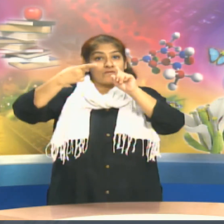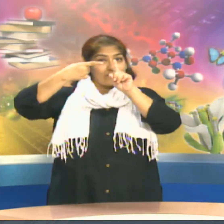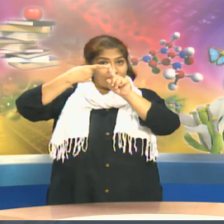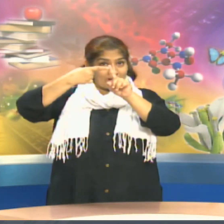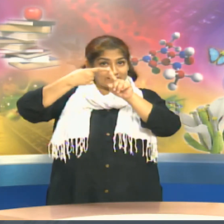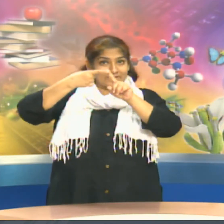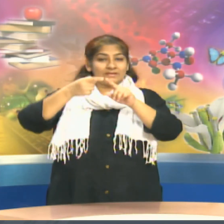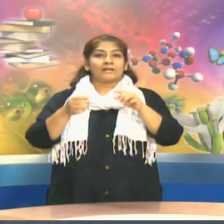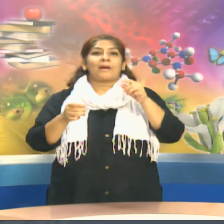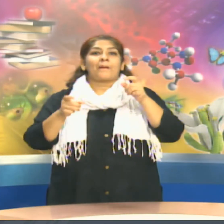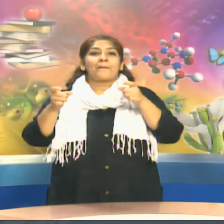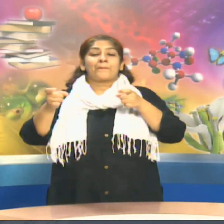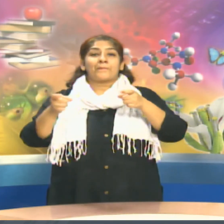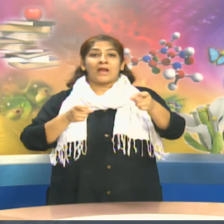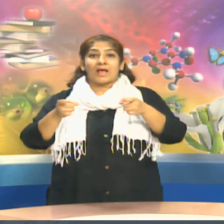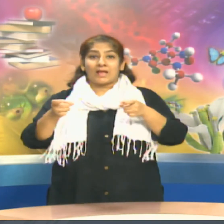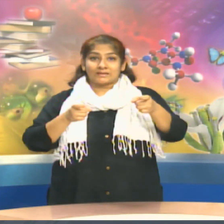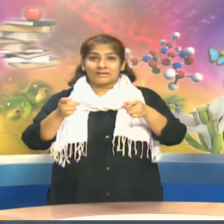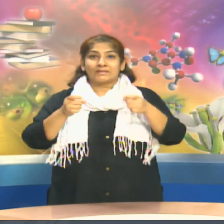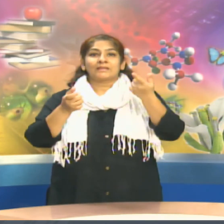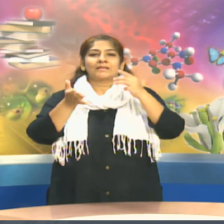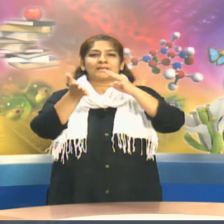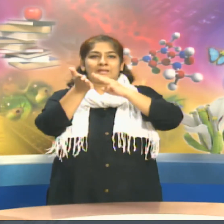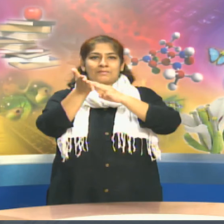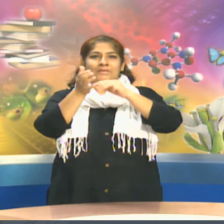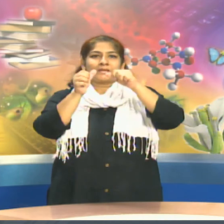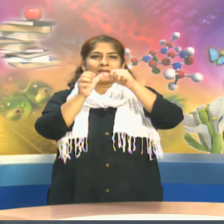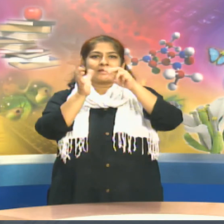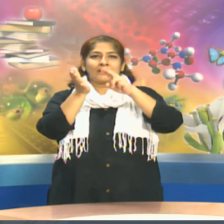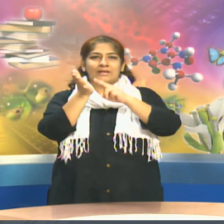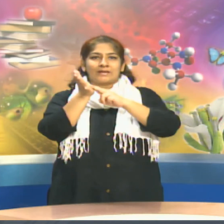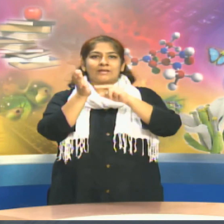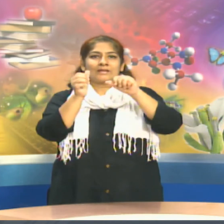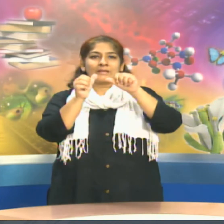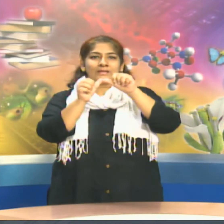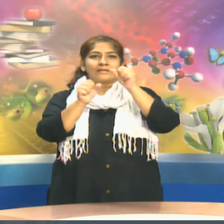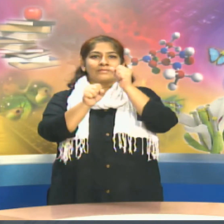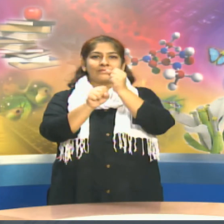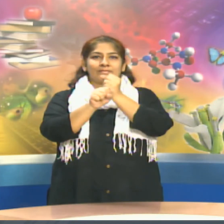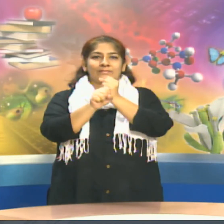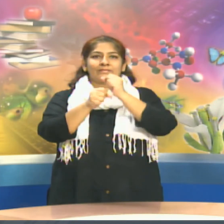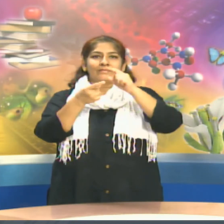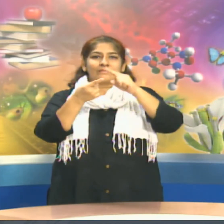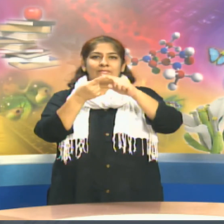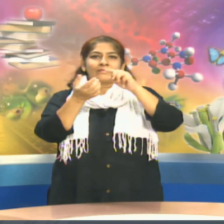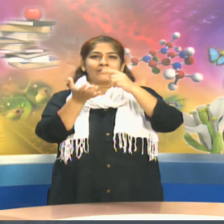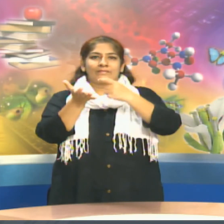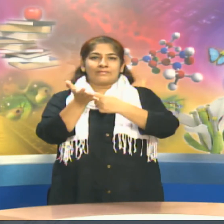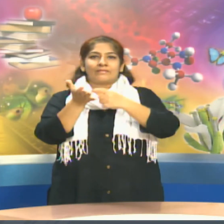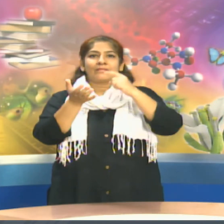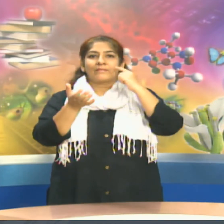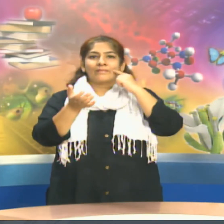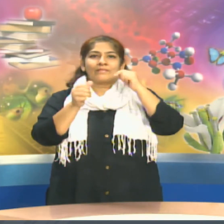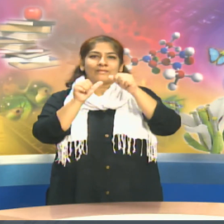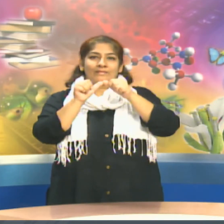understand the concept. So, the first word is managerial. So, this is the